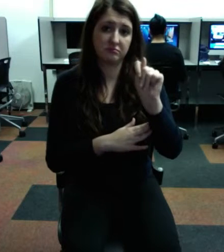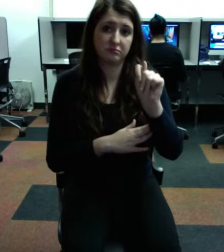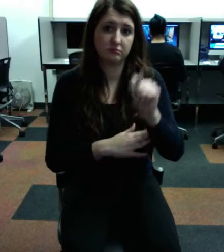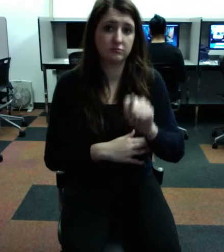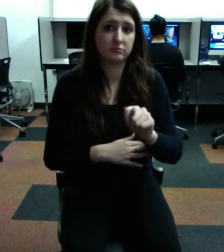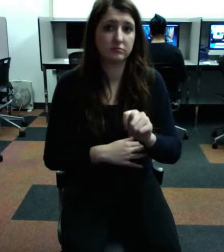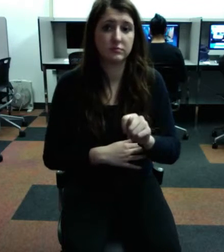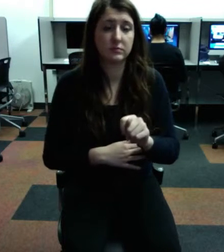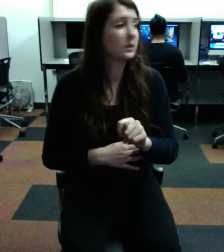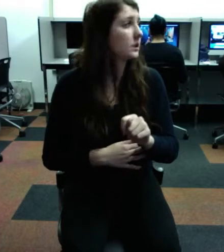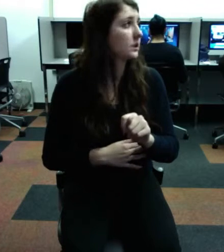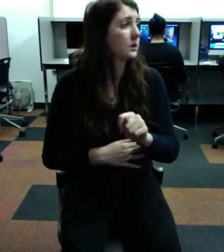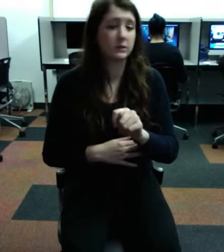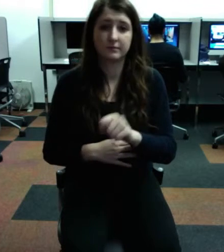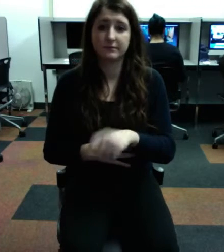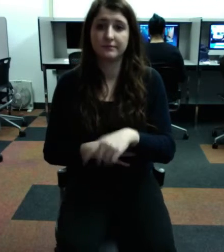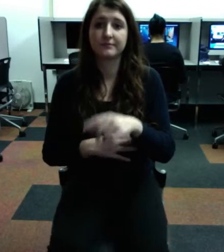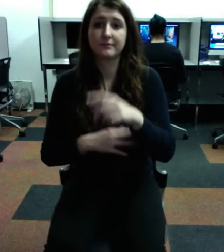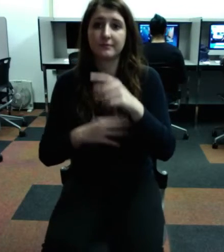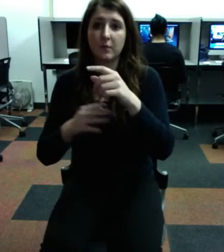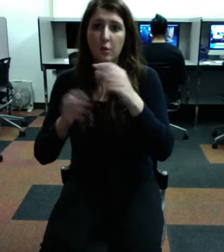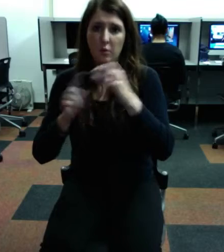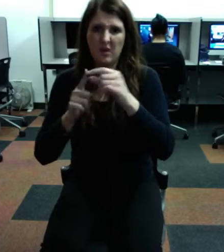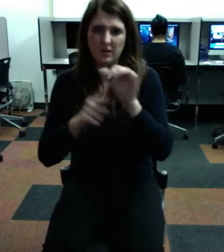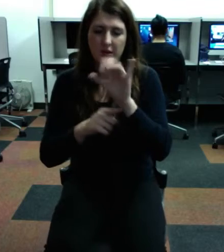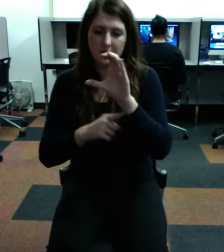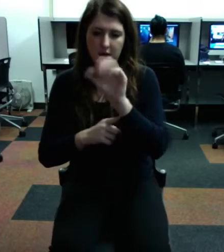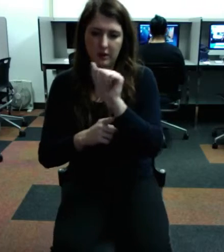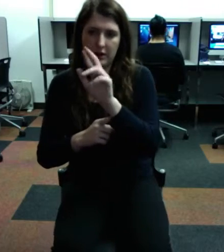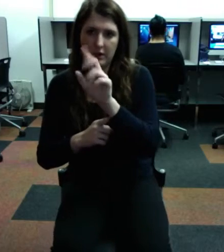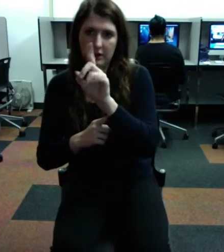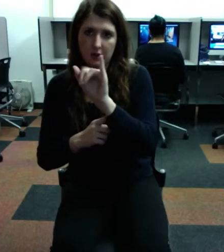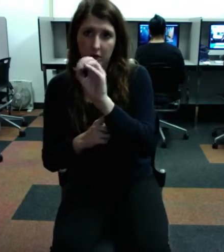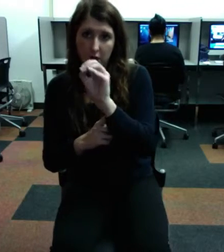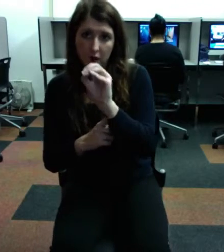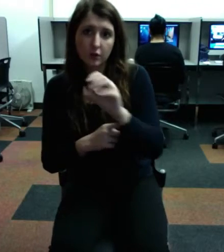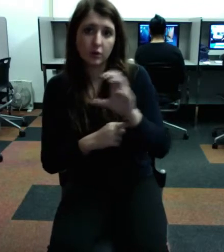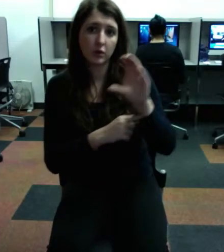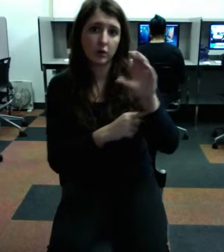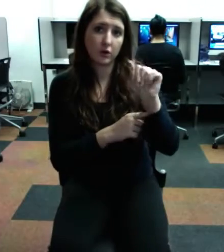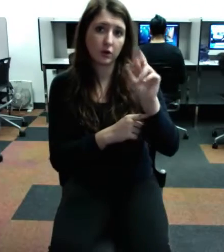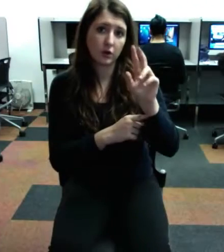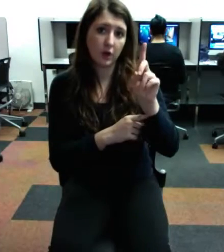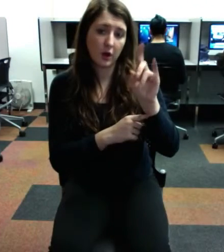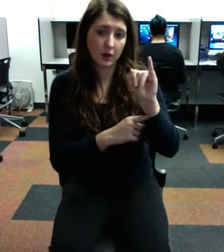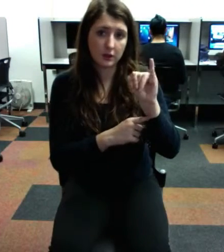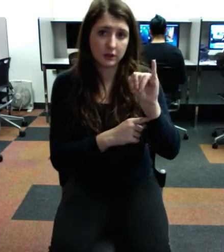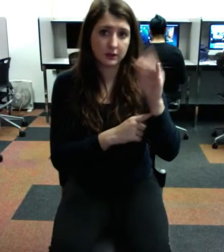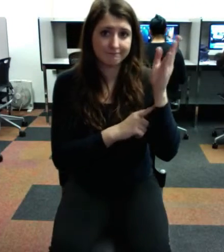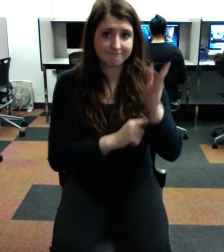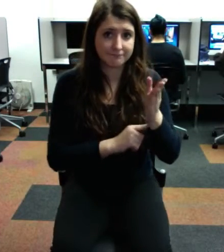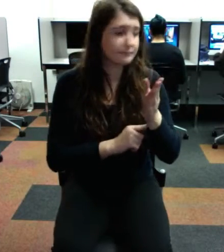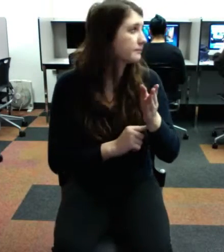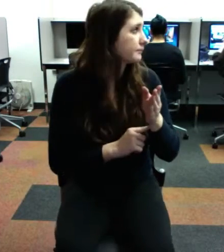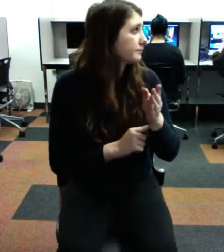cardi, cardo, or even cardio. The / is where the connecting vowel attaches